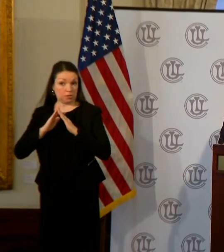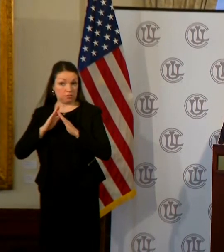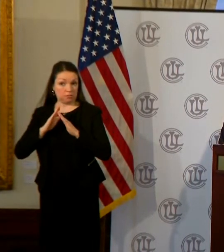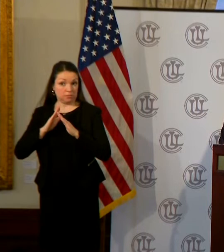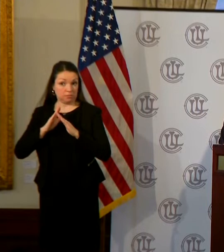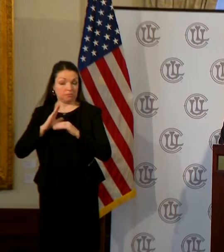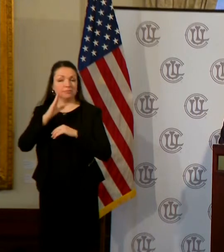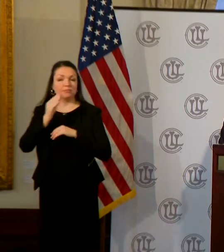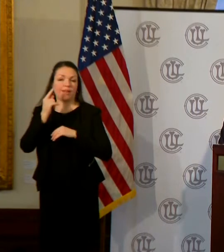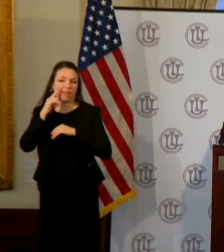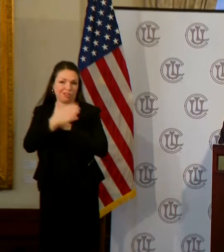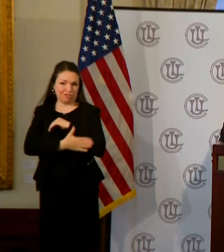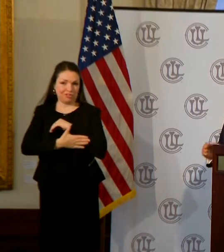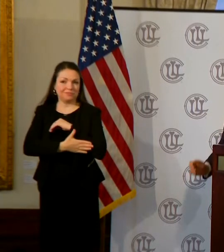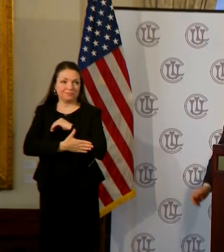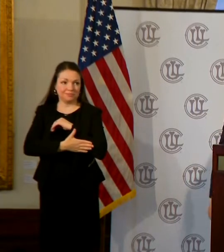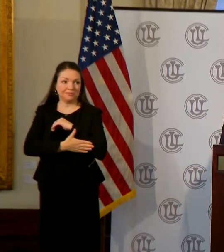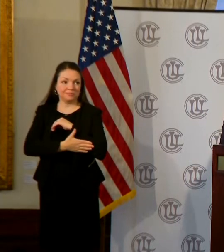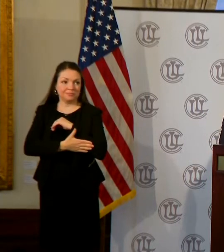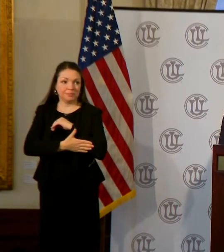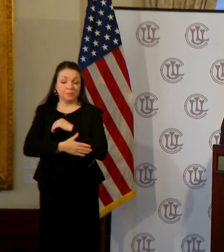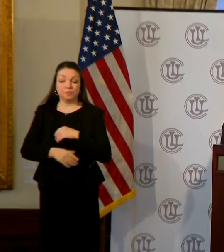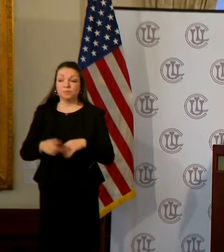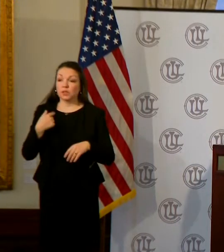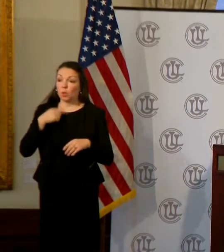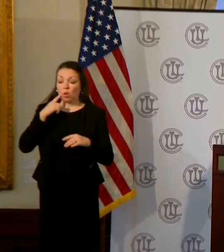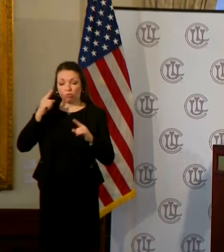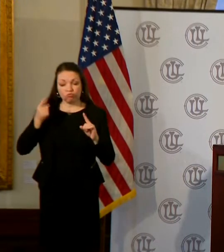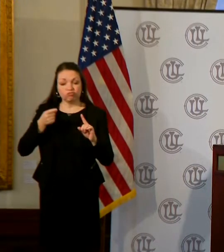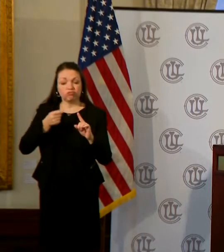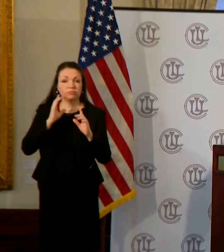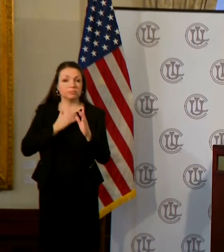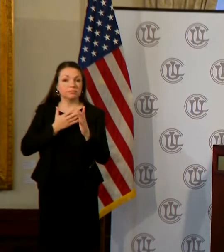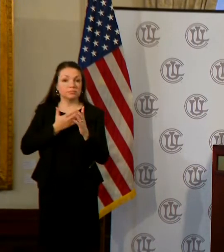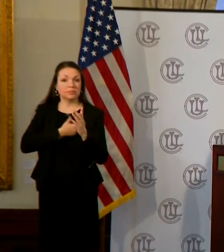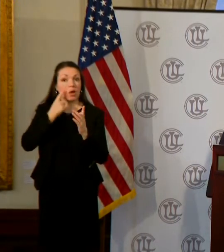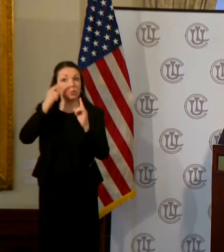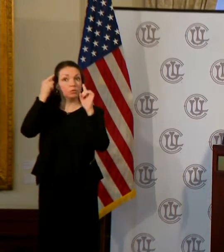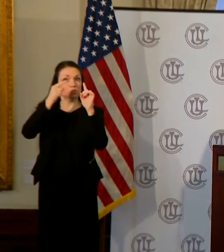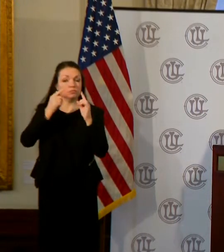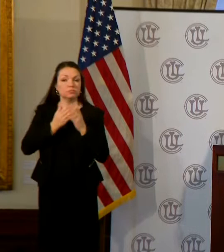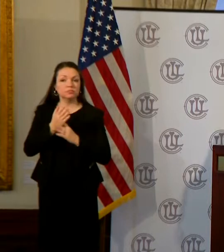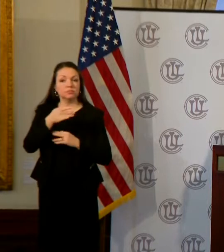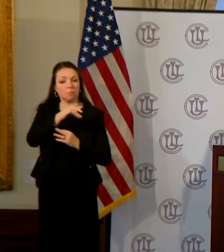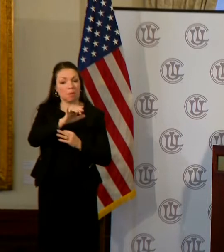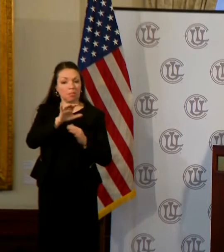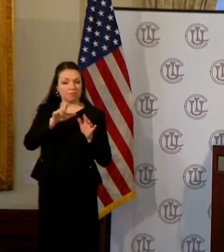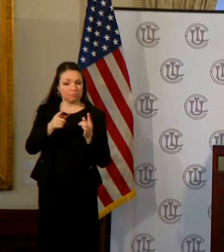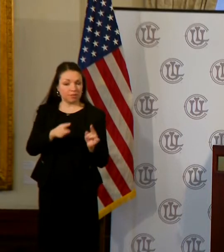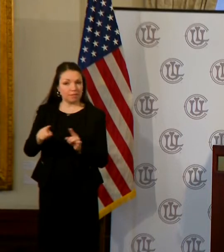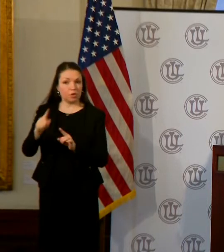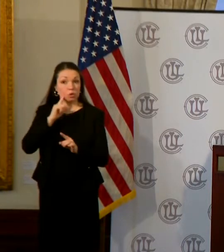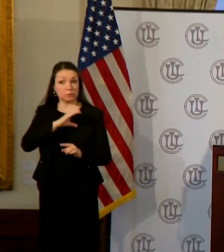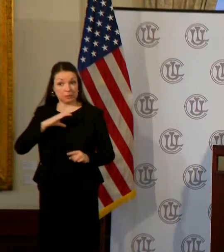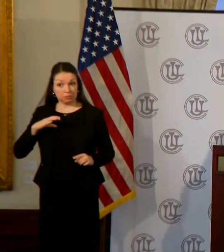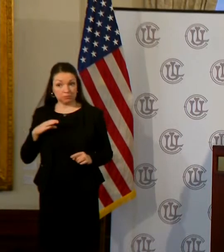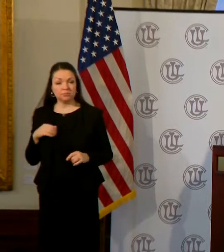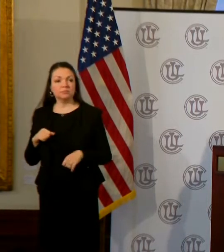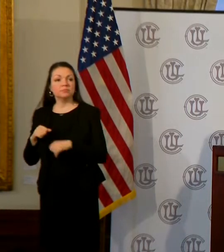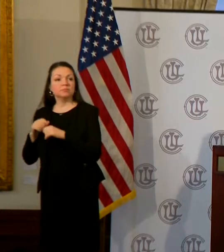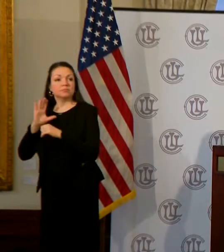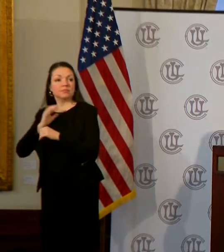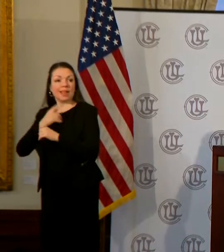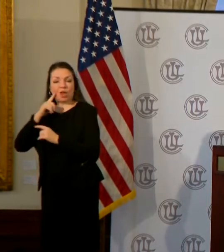and country, and we pursue this mission through our Public Affairs Committee and 3 philanthropic